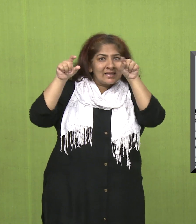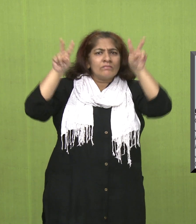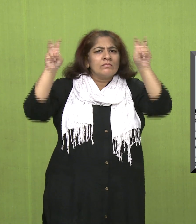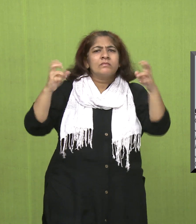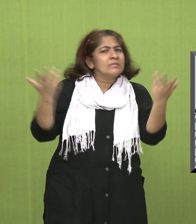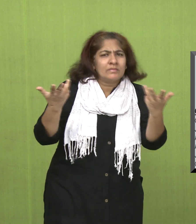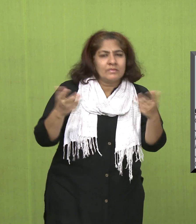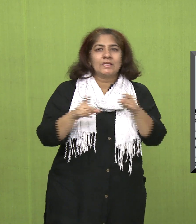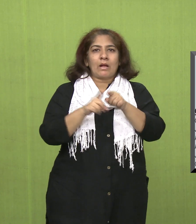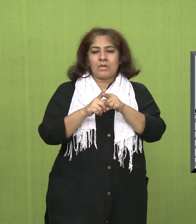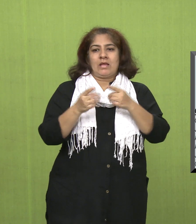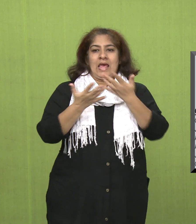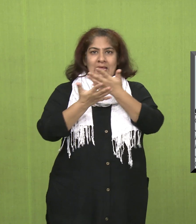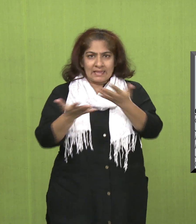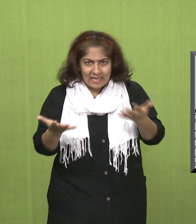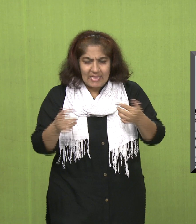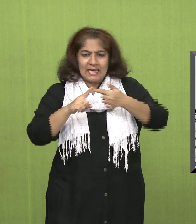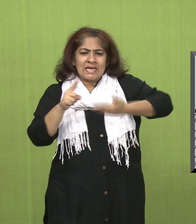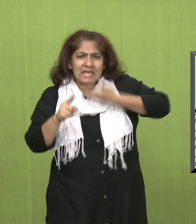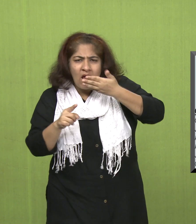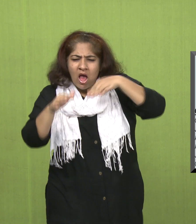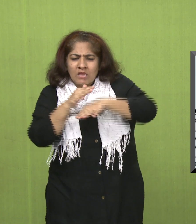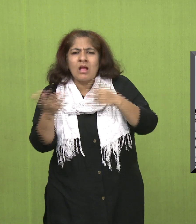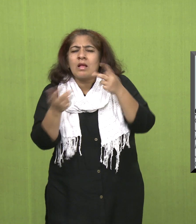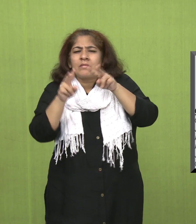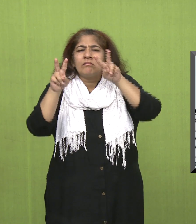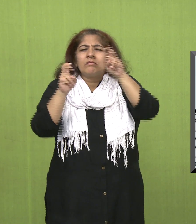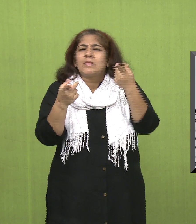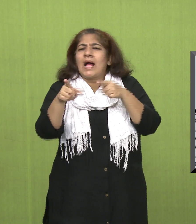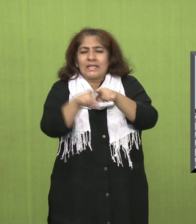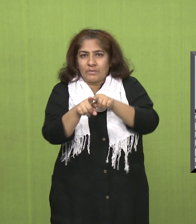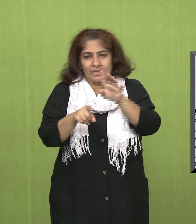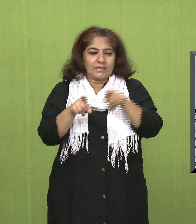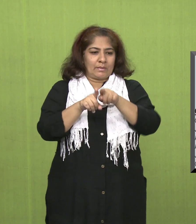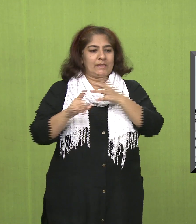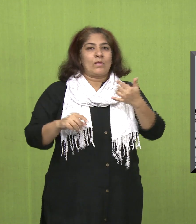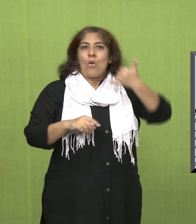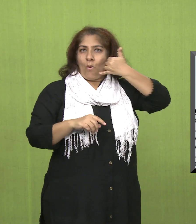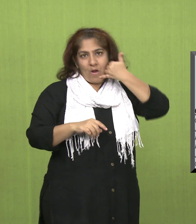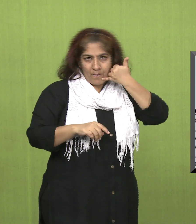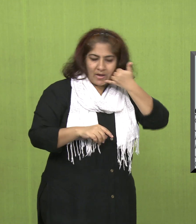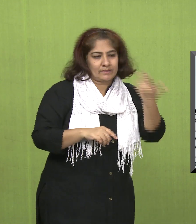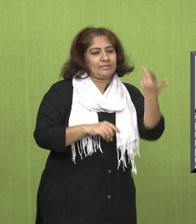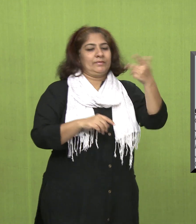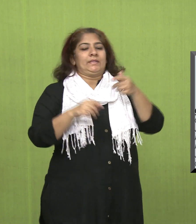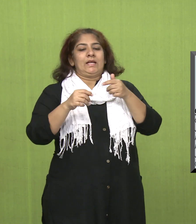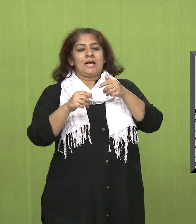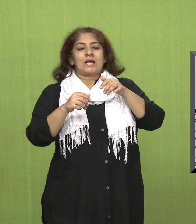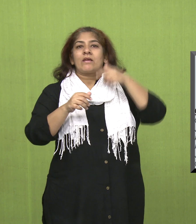one is on-the-job method, which I am going to explain. Let me explain. Like there are telecalling